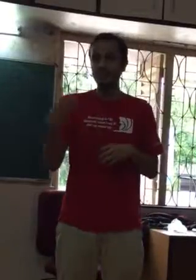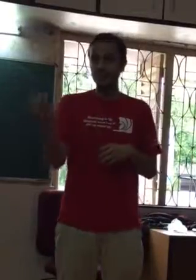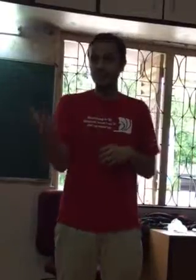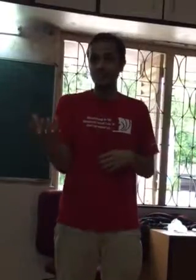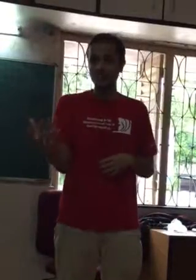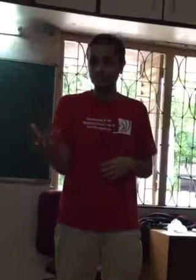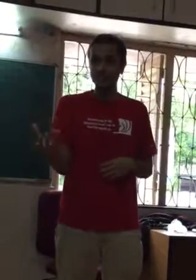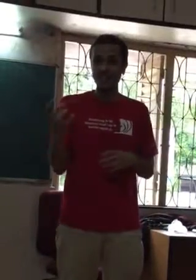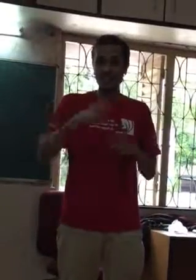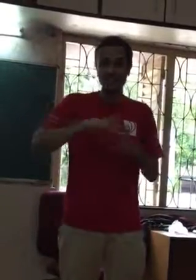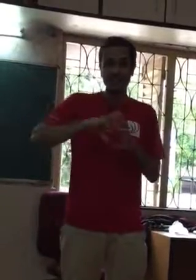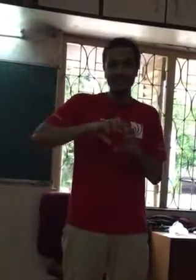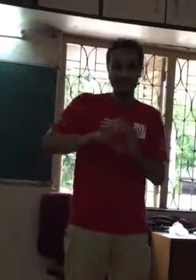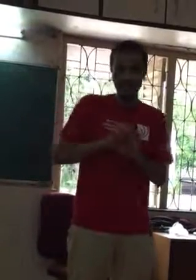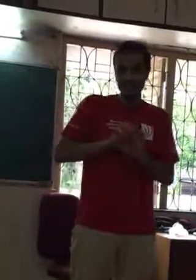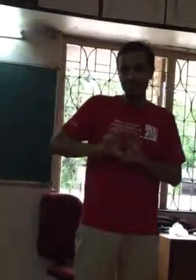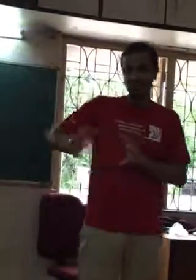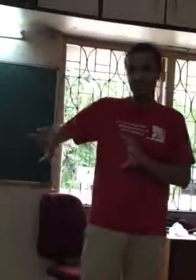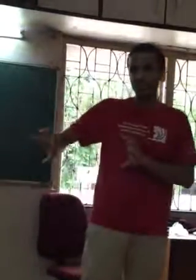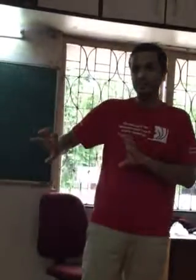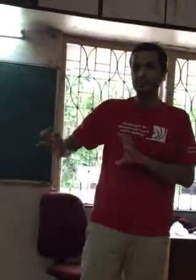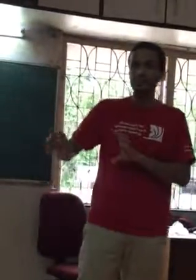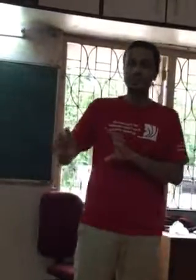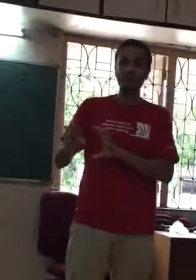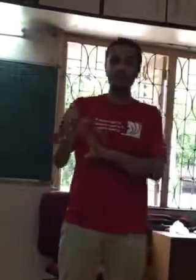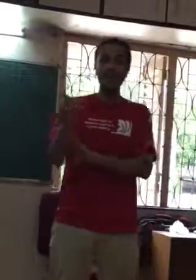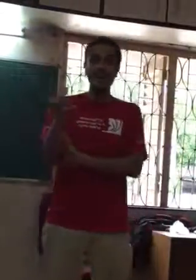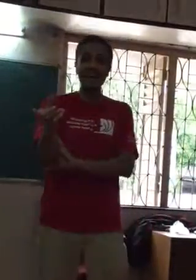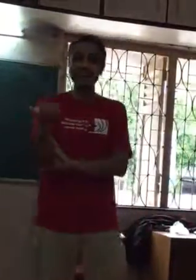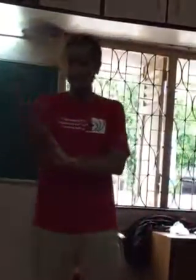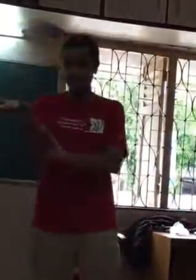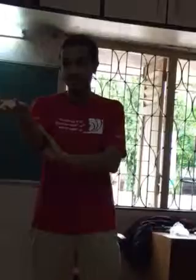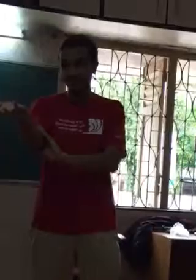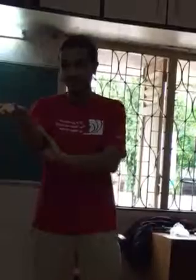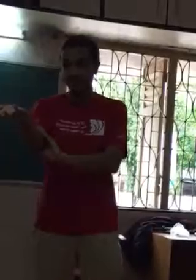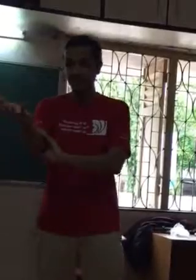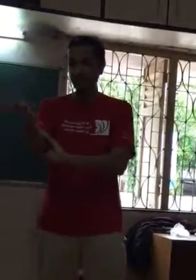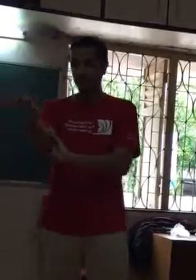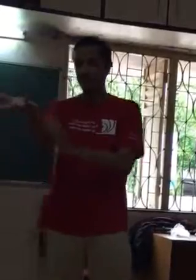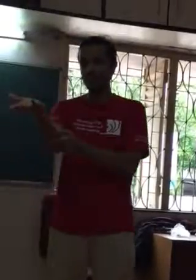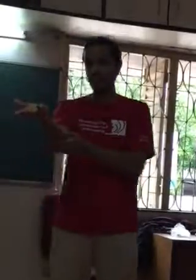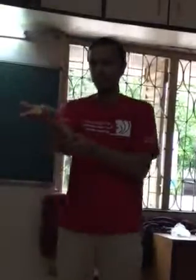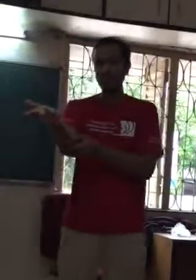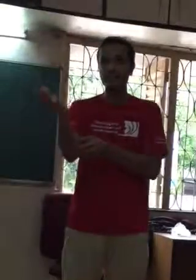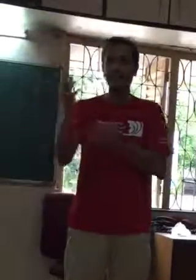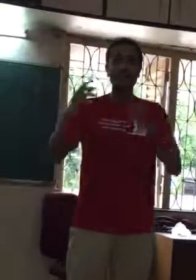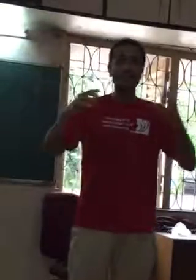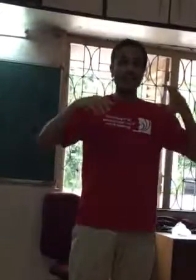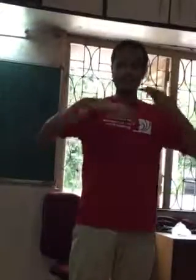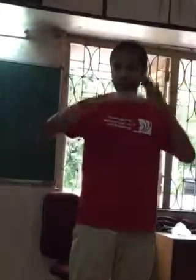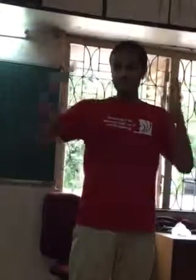in your society, every 10 kgs equals 4 kgs of CO2. And a tree, for example, a large tree, in